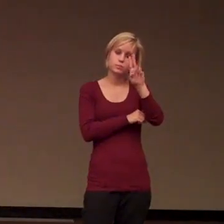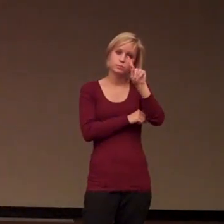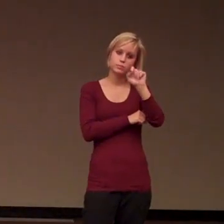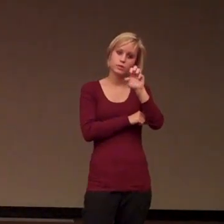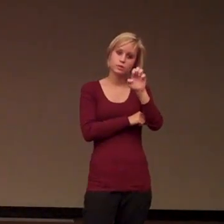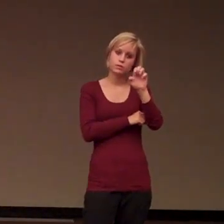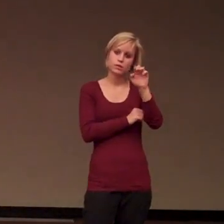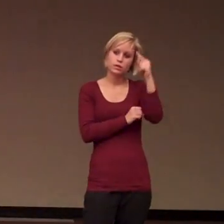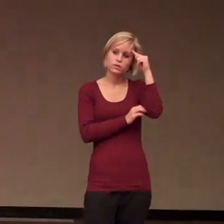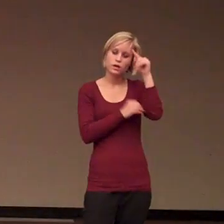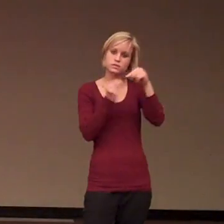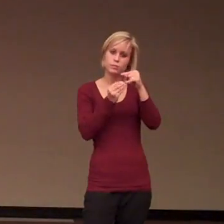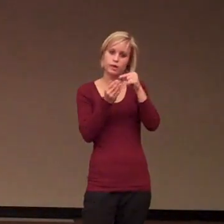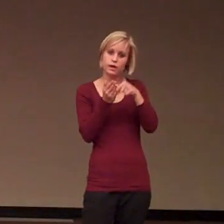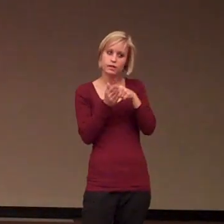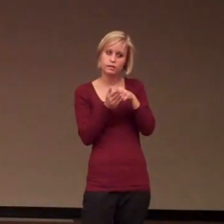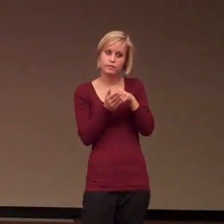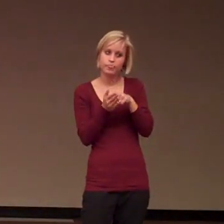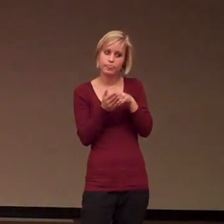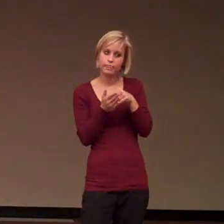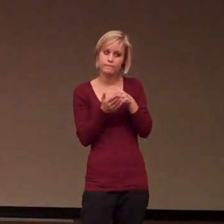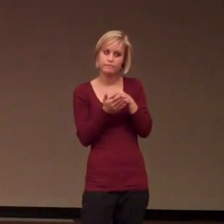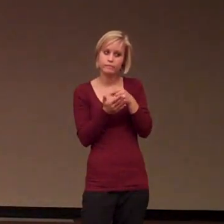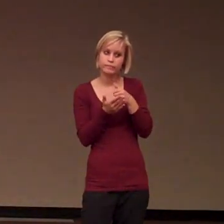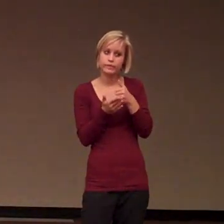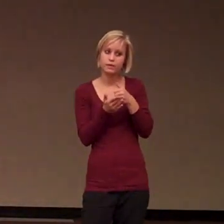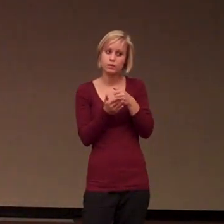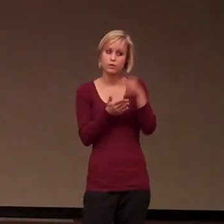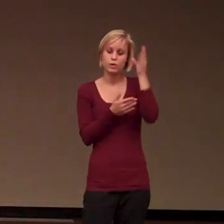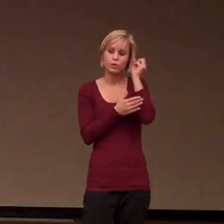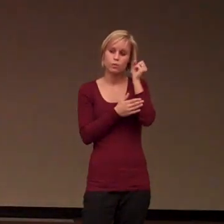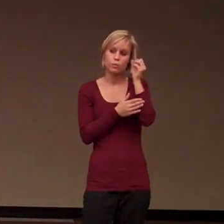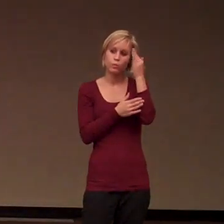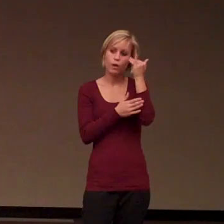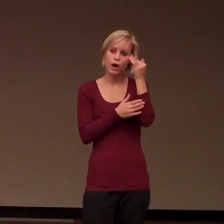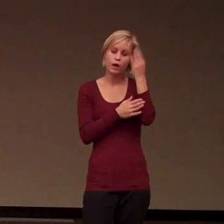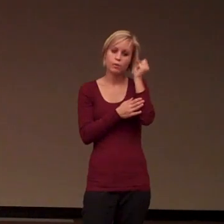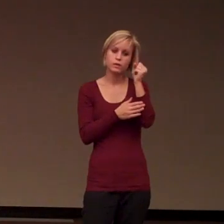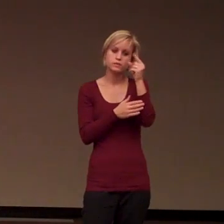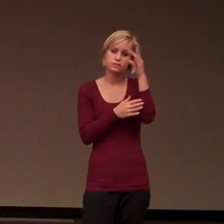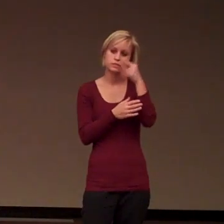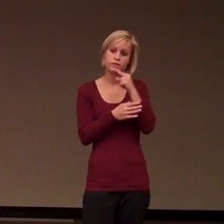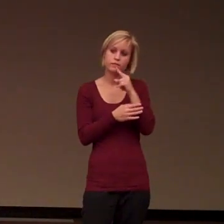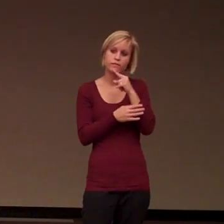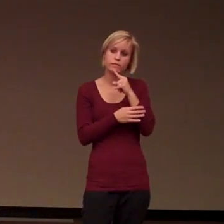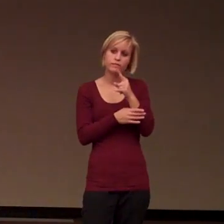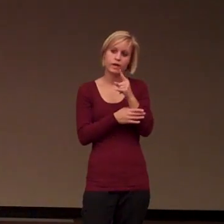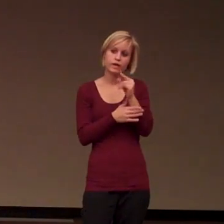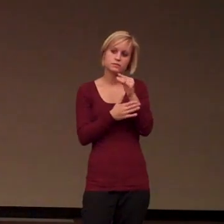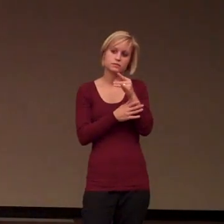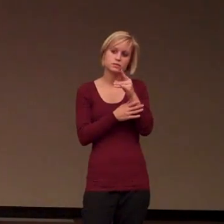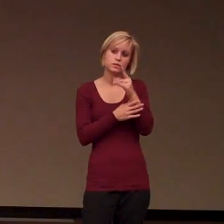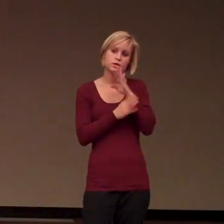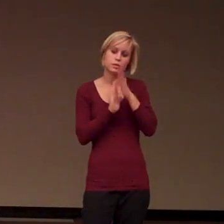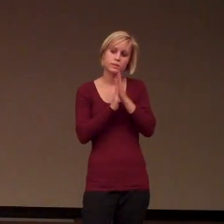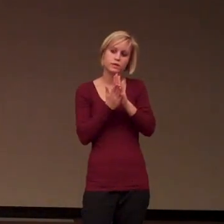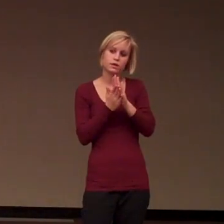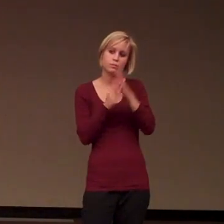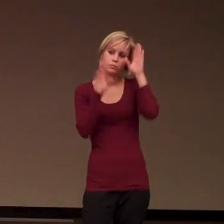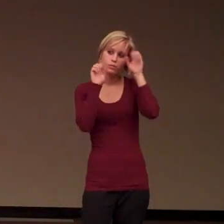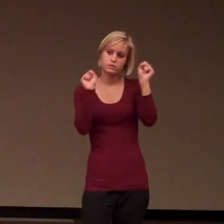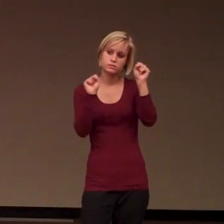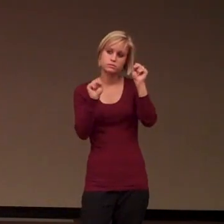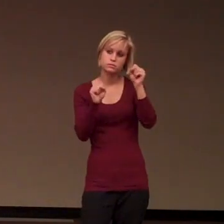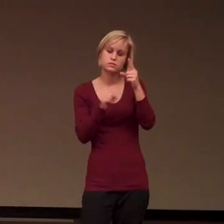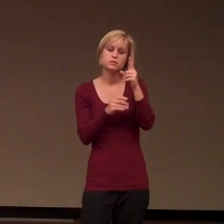their thoughts about it? I mean, why was the fact that he was going to be president going to cause? Because, see, it's always a question